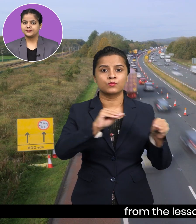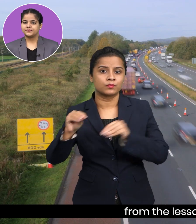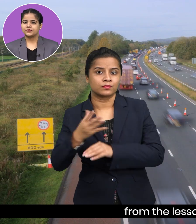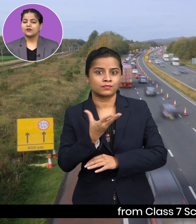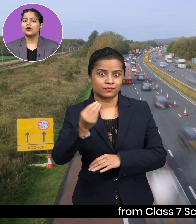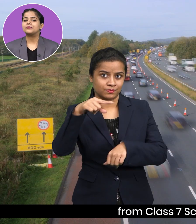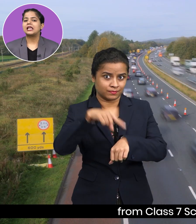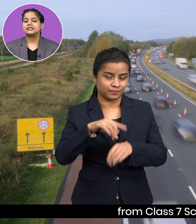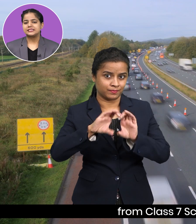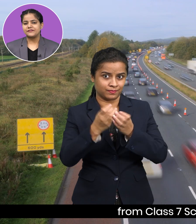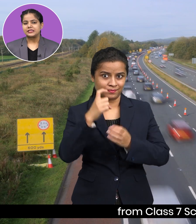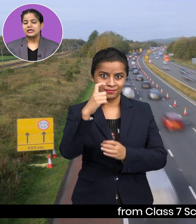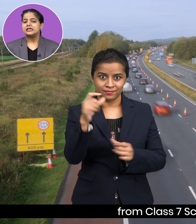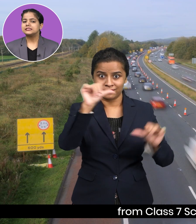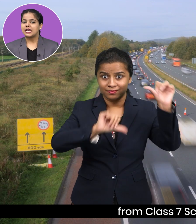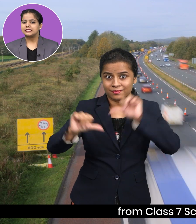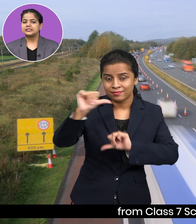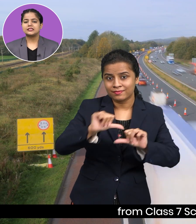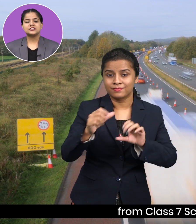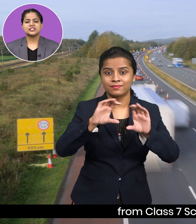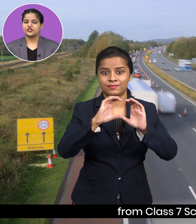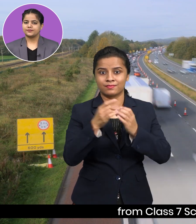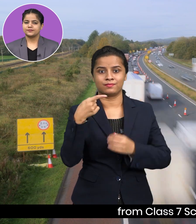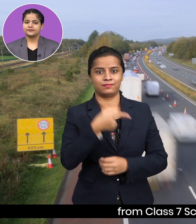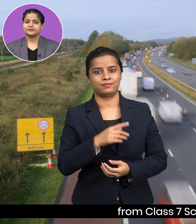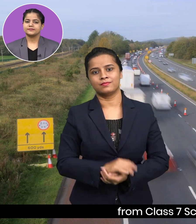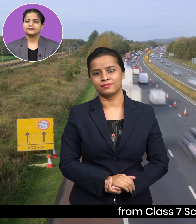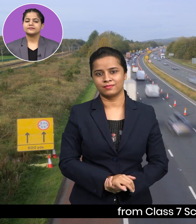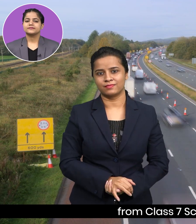Time from class 7 Science in this session.